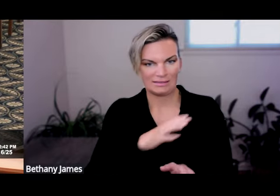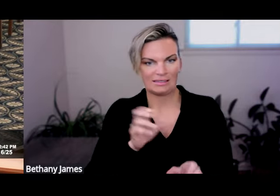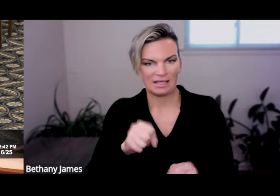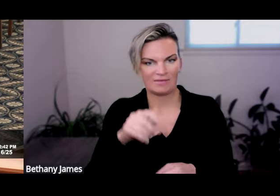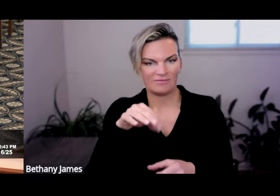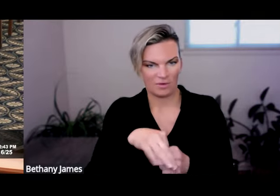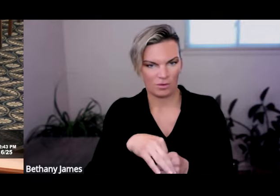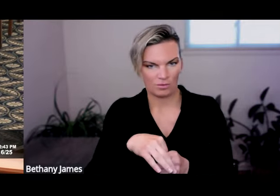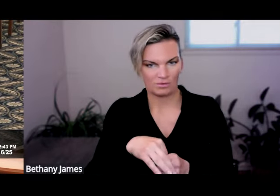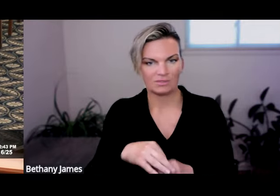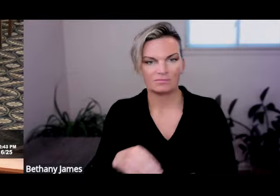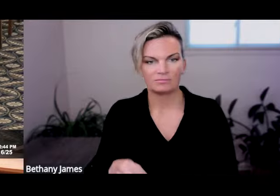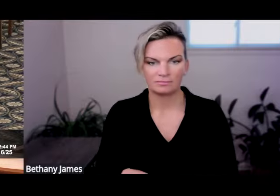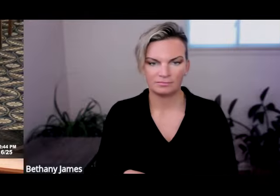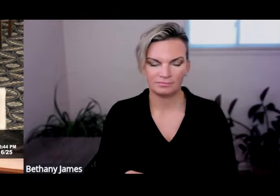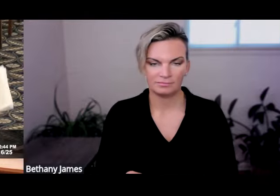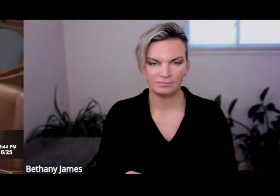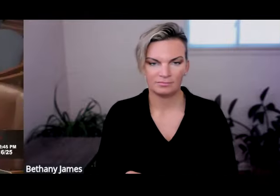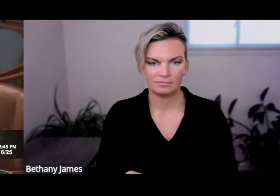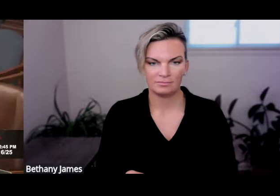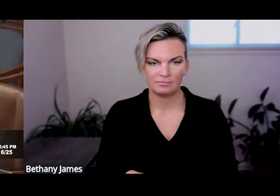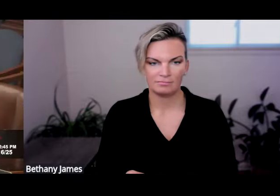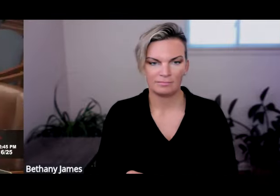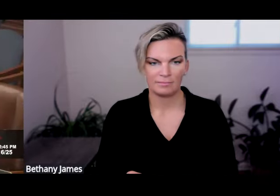yes. Thank you, sorry. Thank you.